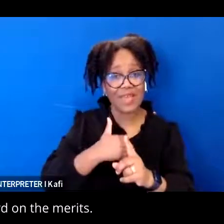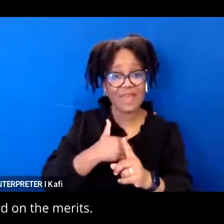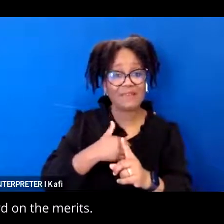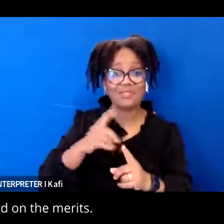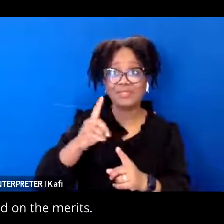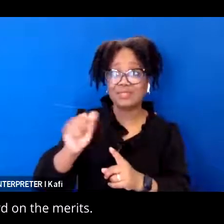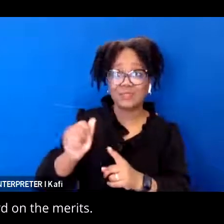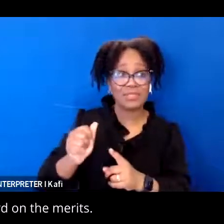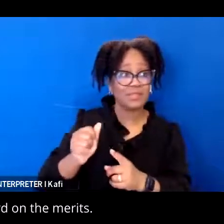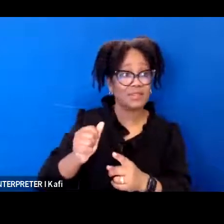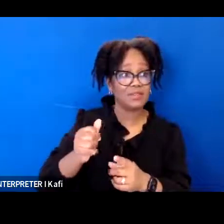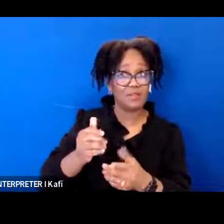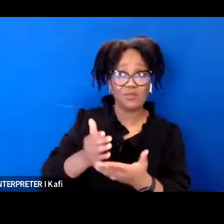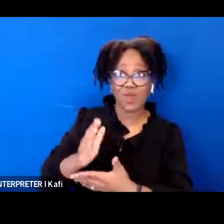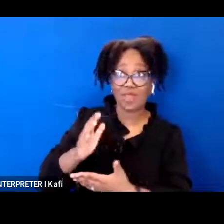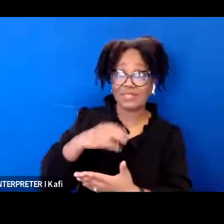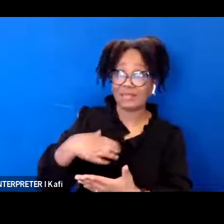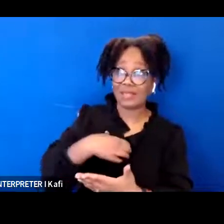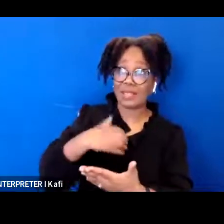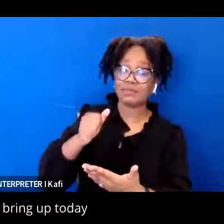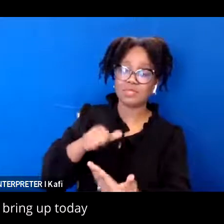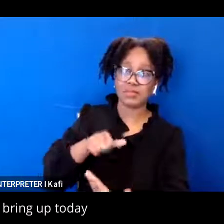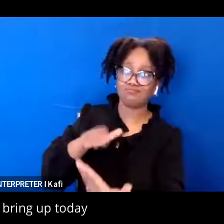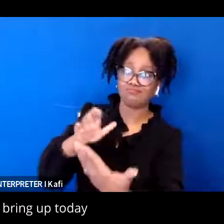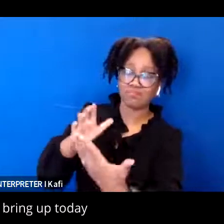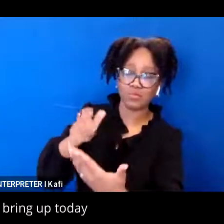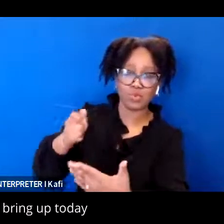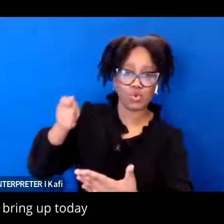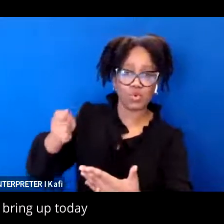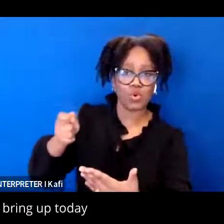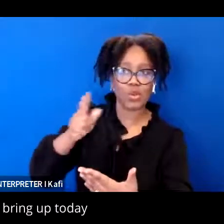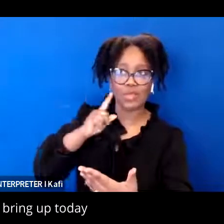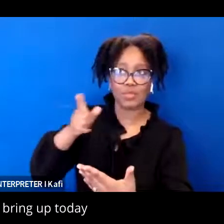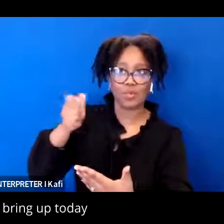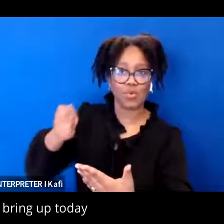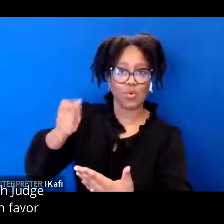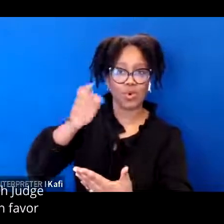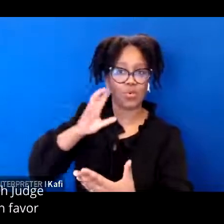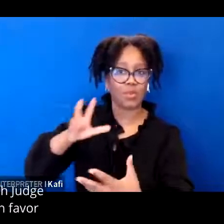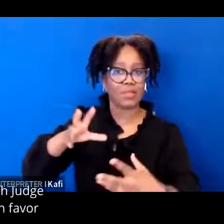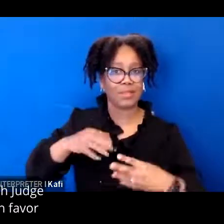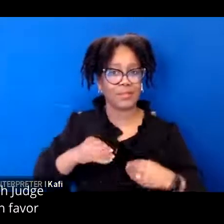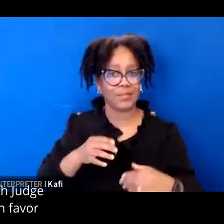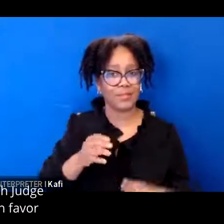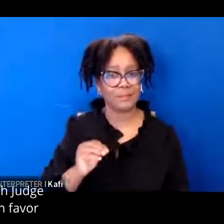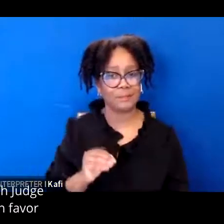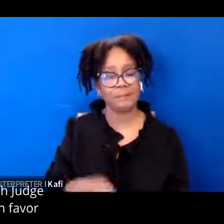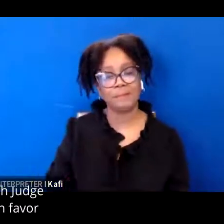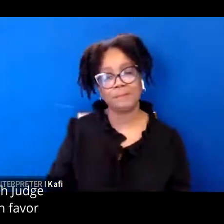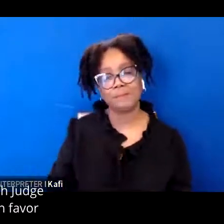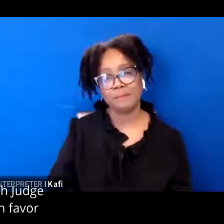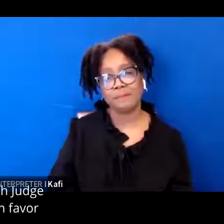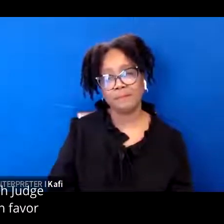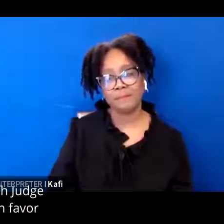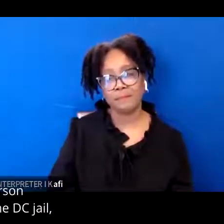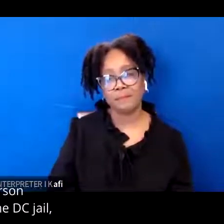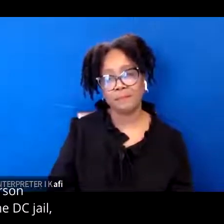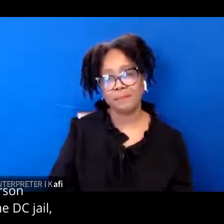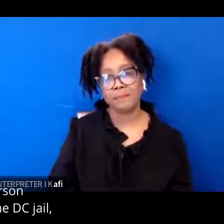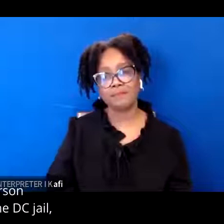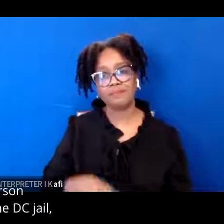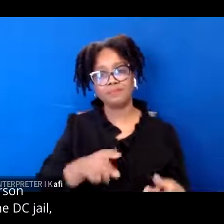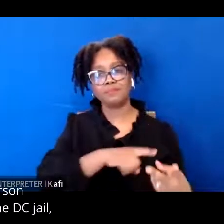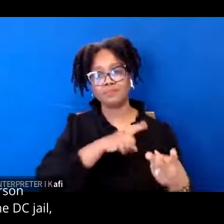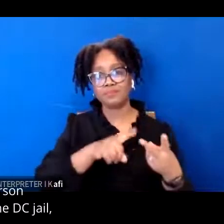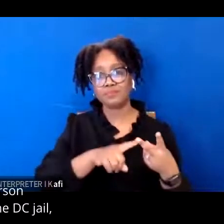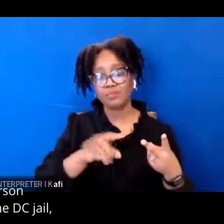their case heard on the merits the other case i want to bring up today is a case in which judge jackson ruled in favor of a deaf